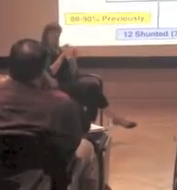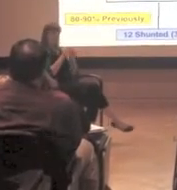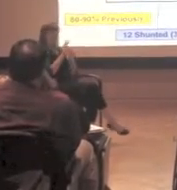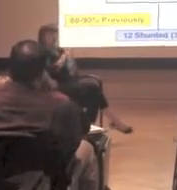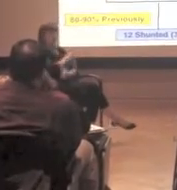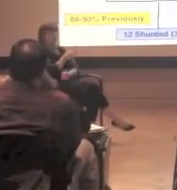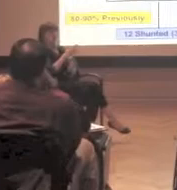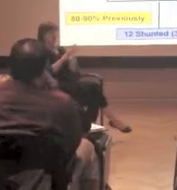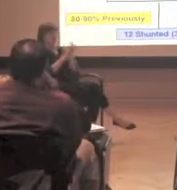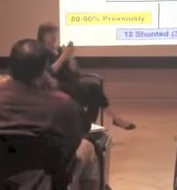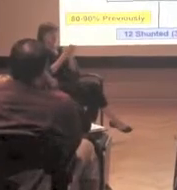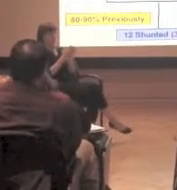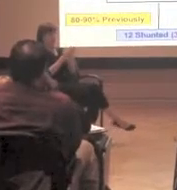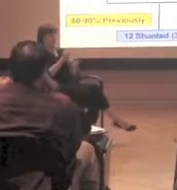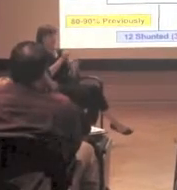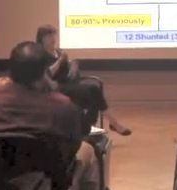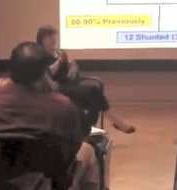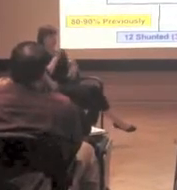candidates.